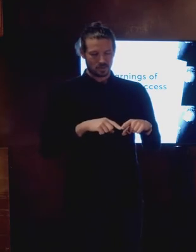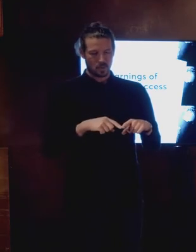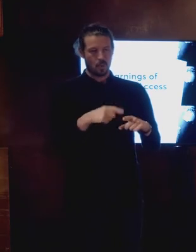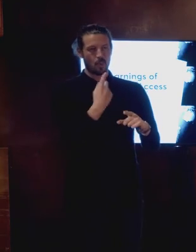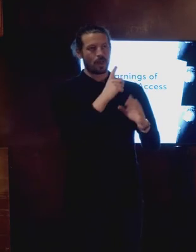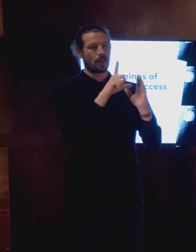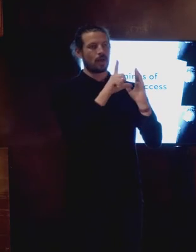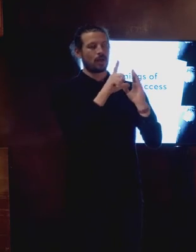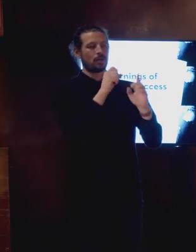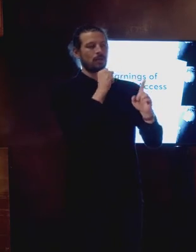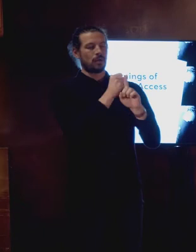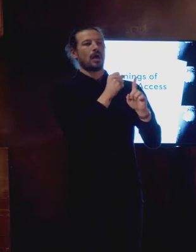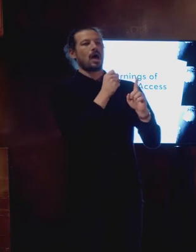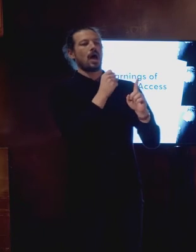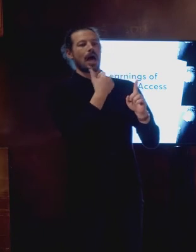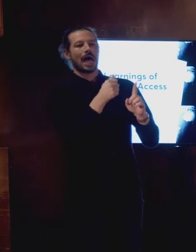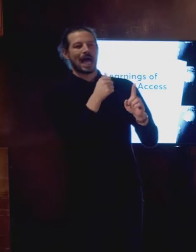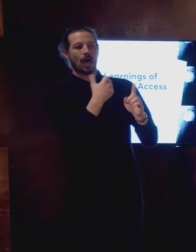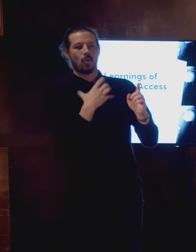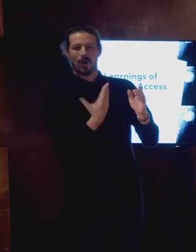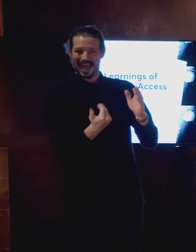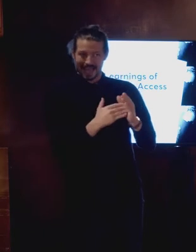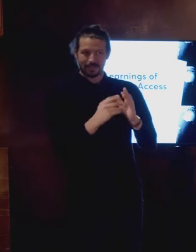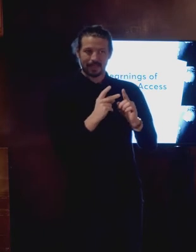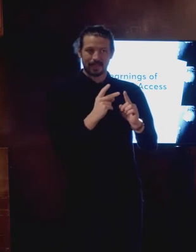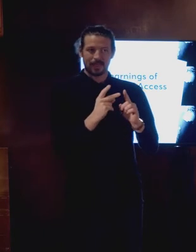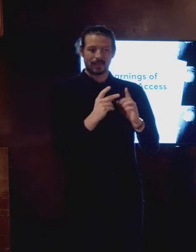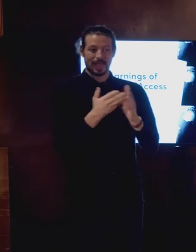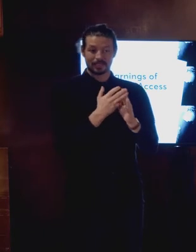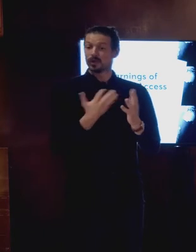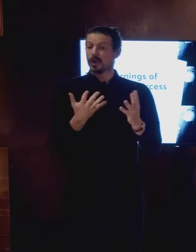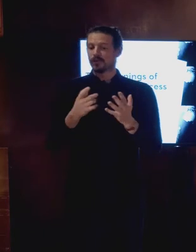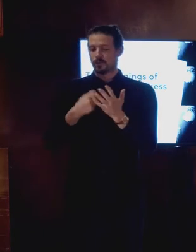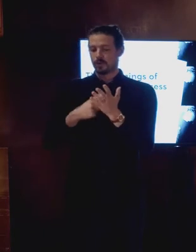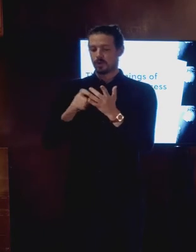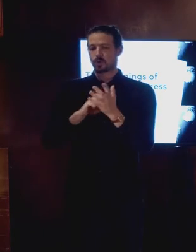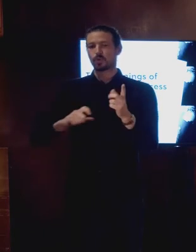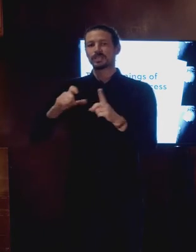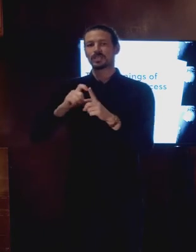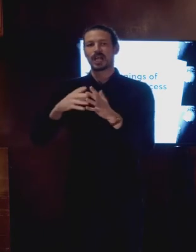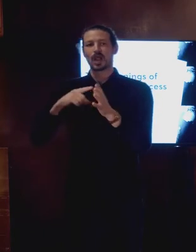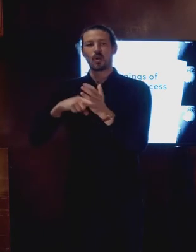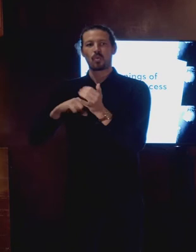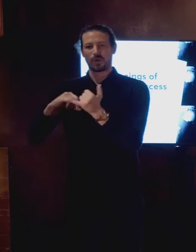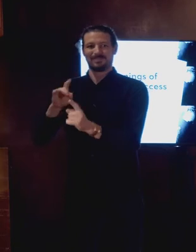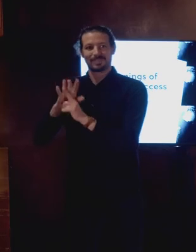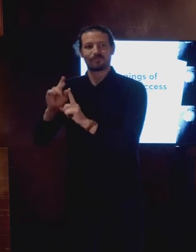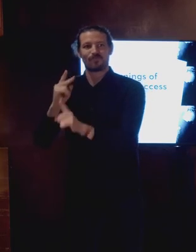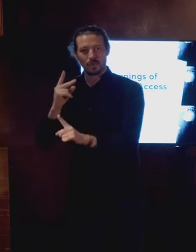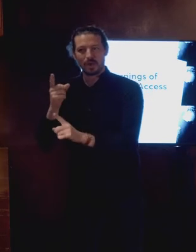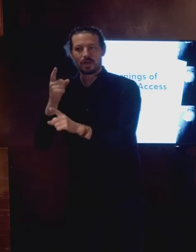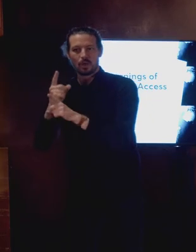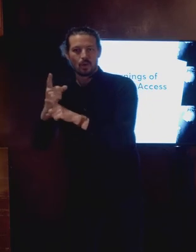moment that was really clear that made us want to add the access was actually a reviewer, Richard Watts, interviewing someone. So I guess there are